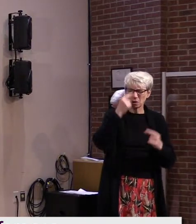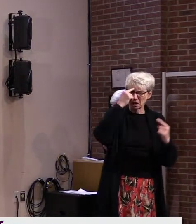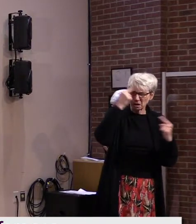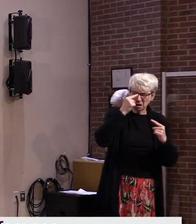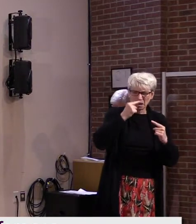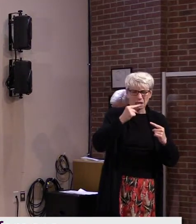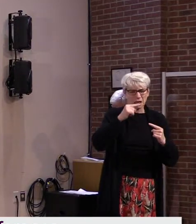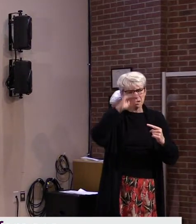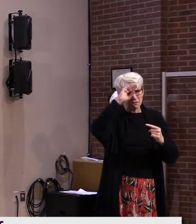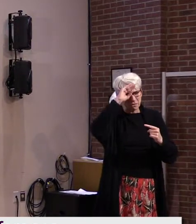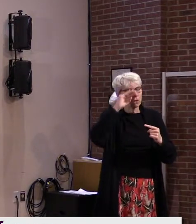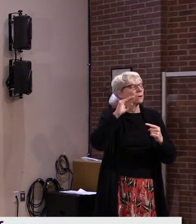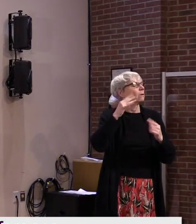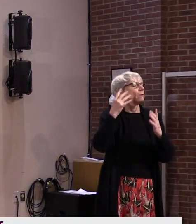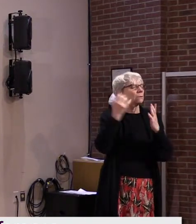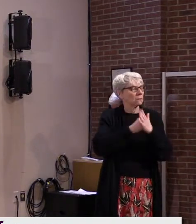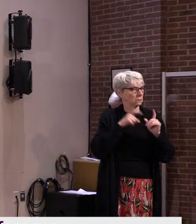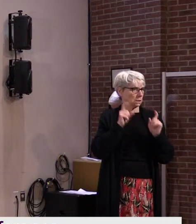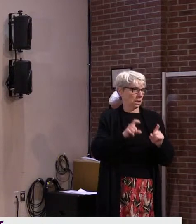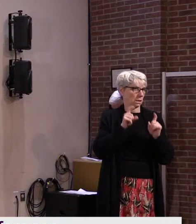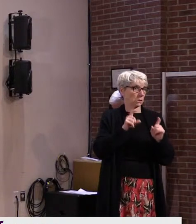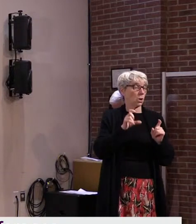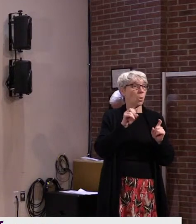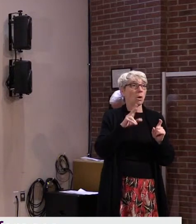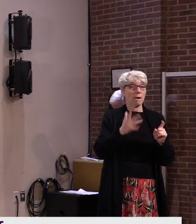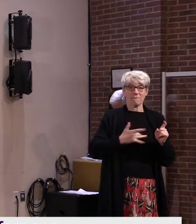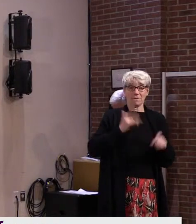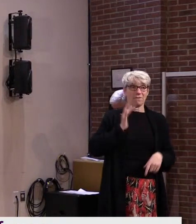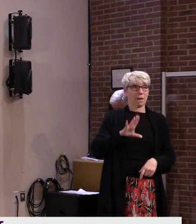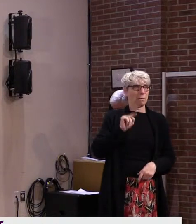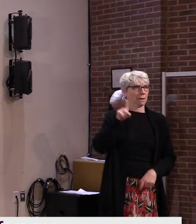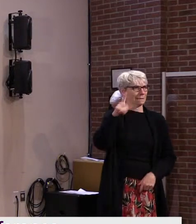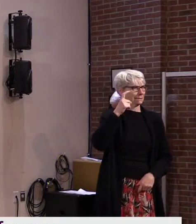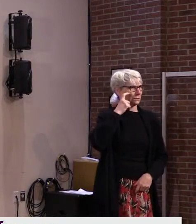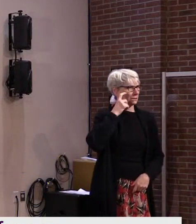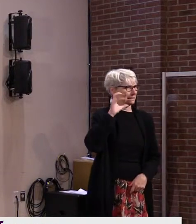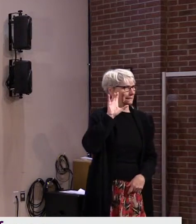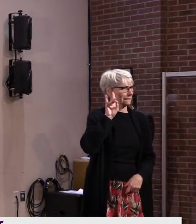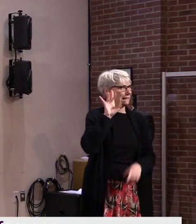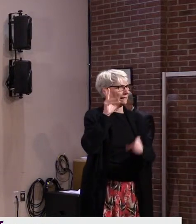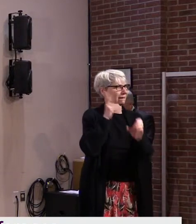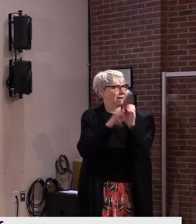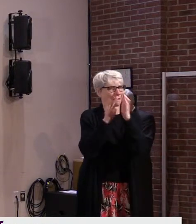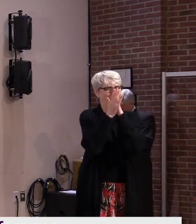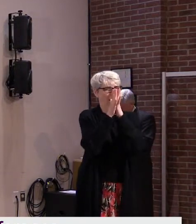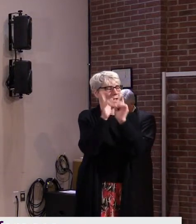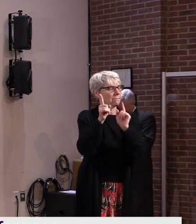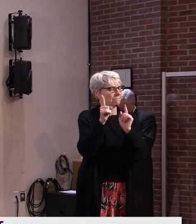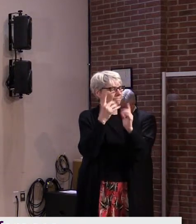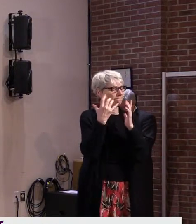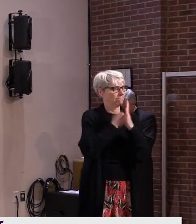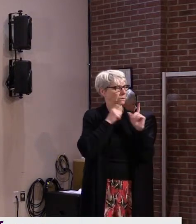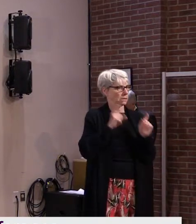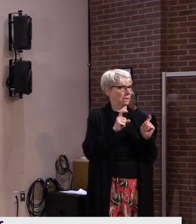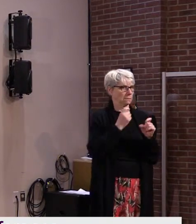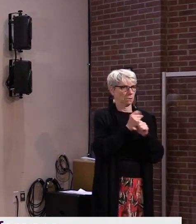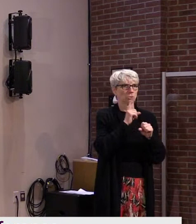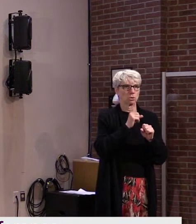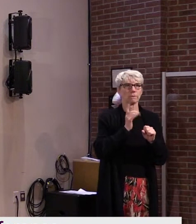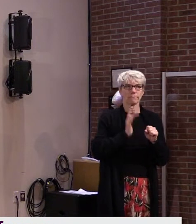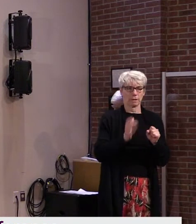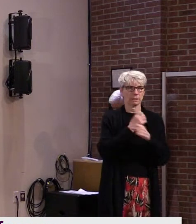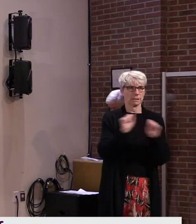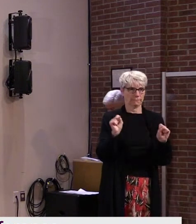could put you at risk, such as a large gathering. The way we get to less illness in our nursing homes, our